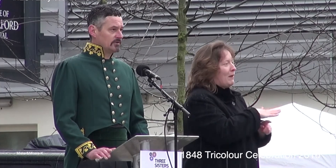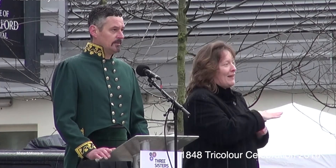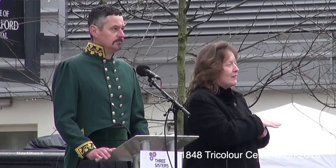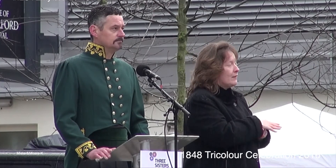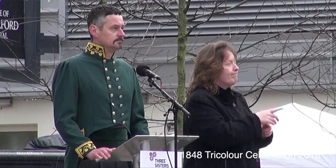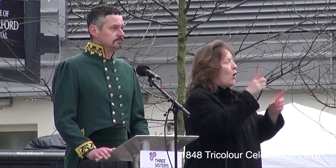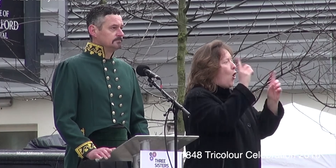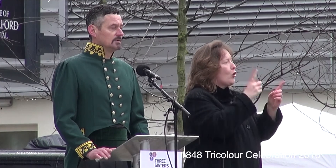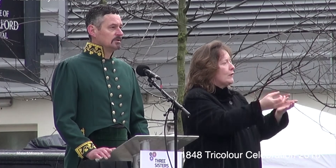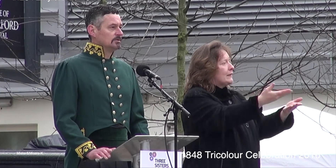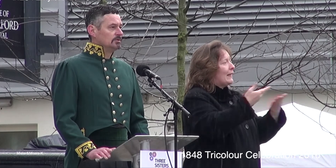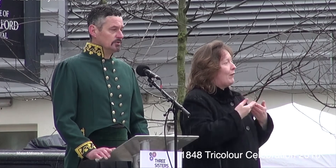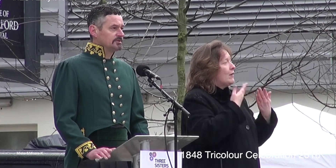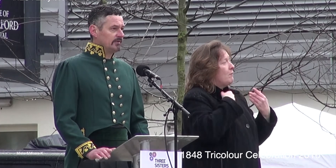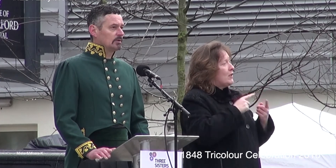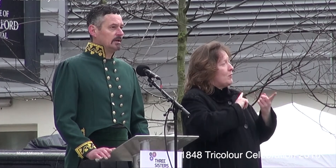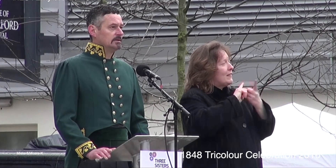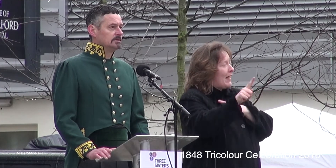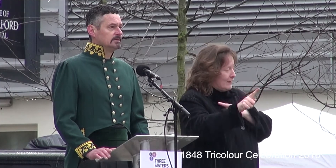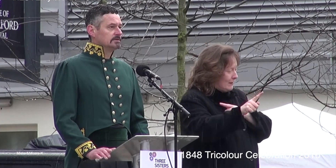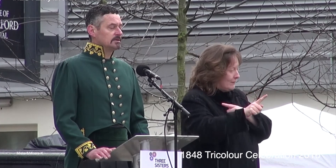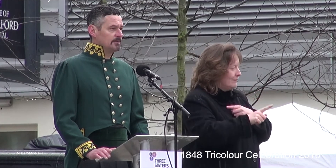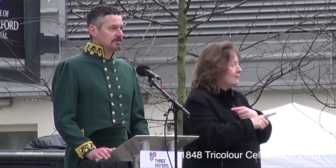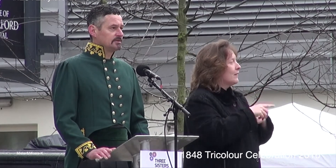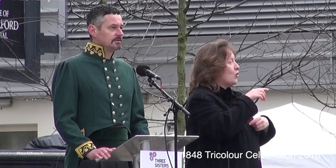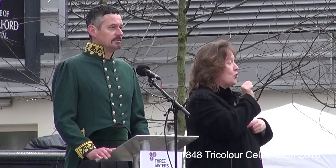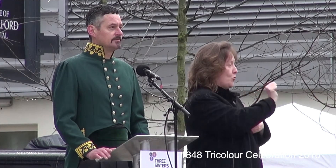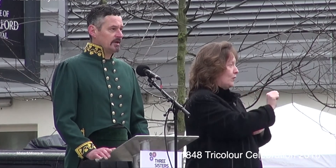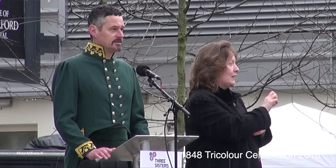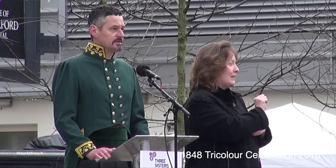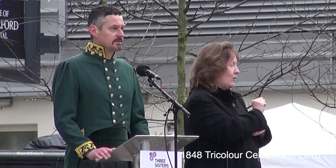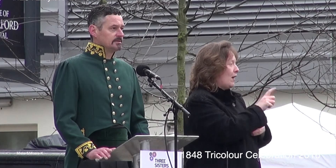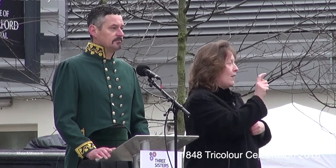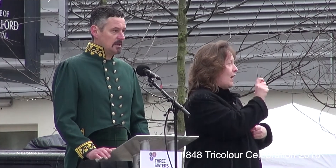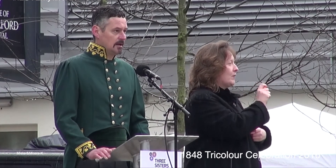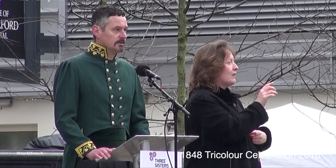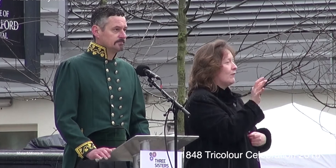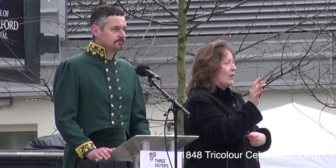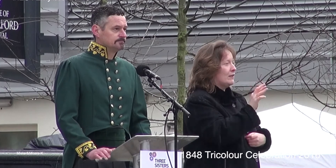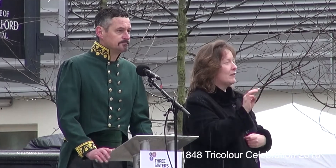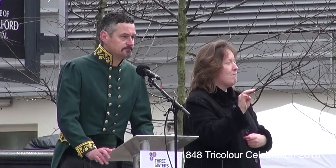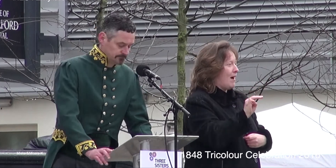Orders have come. Yours devoutly, Thomas Francis Meagher.